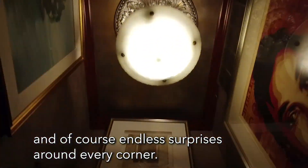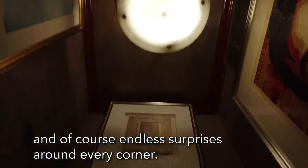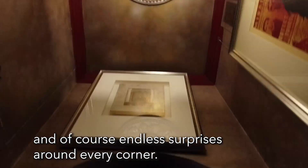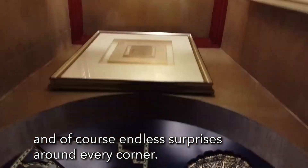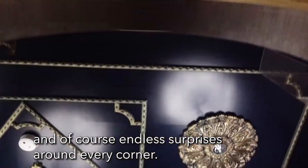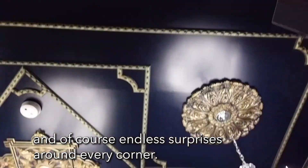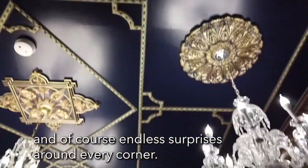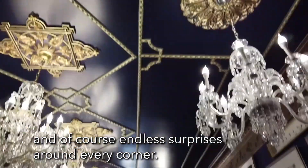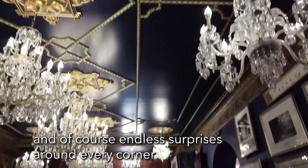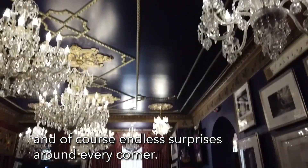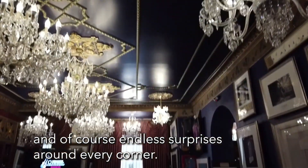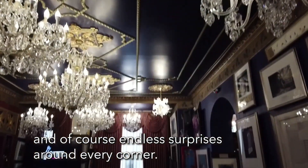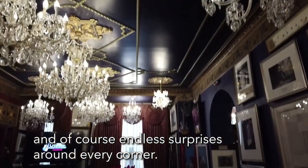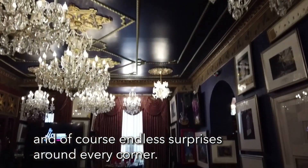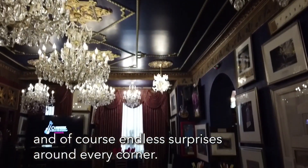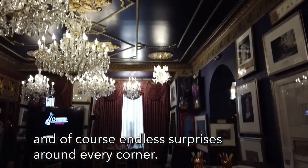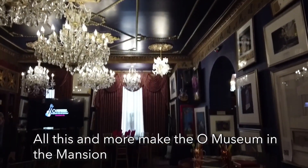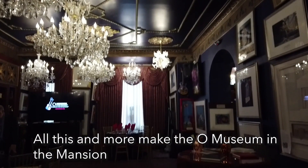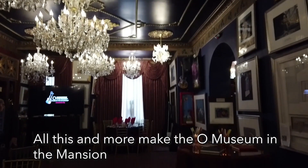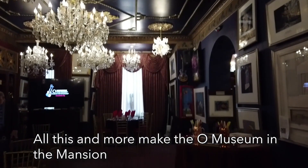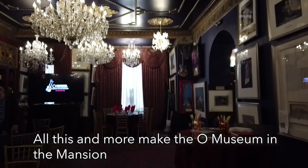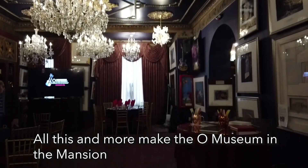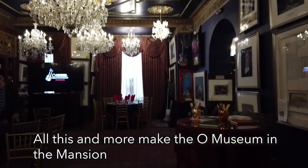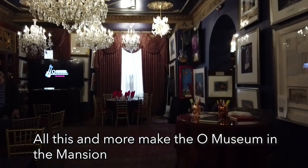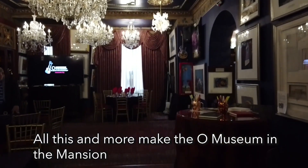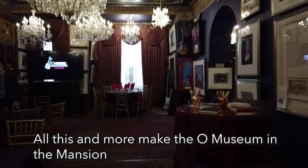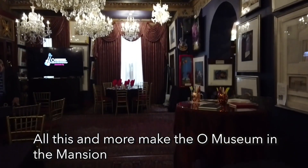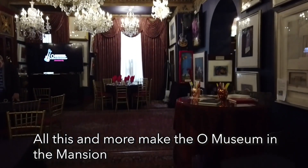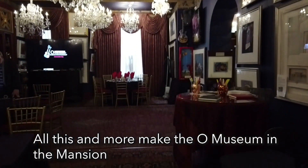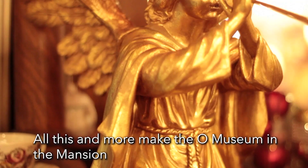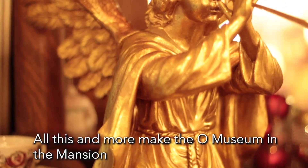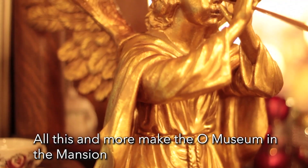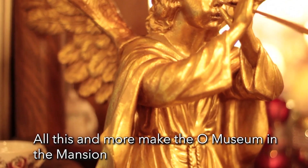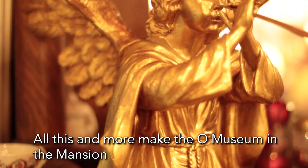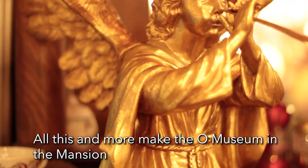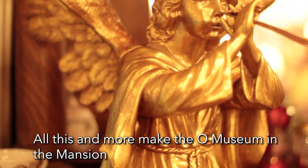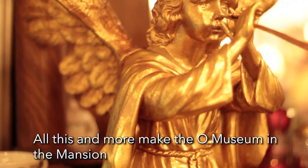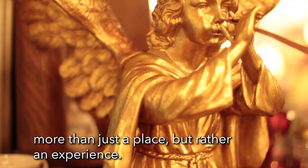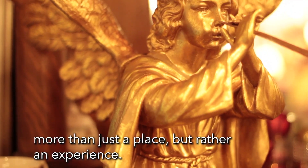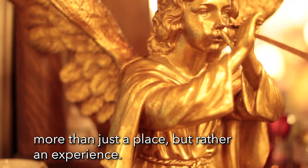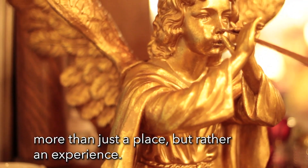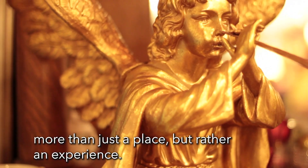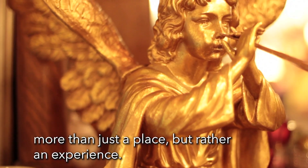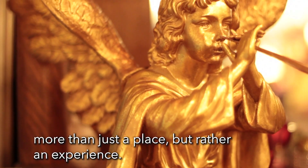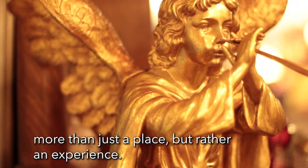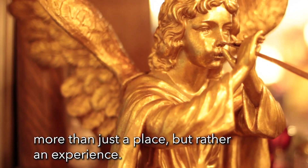surprises around every corner. All this and more make the Ohm Museum and the Mansion more than just a place, but